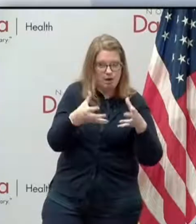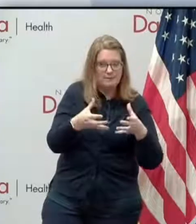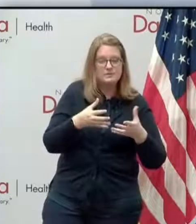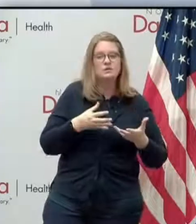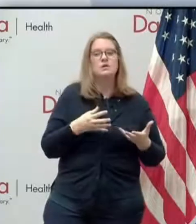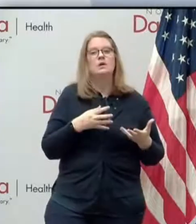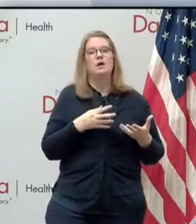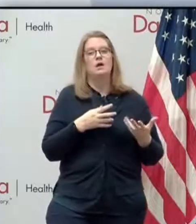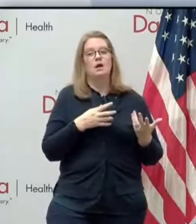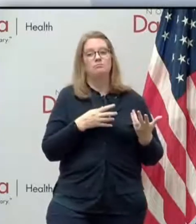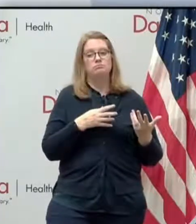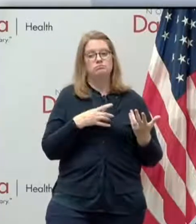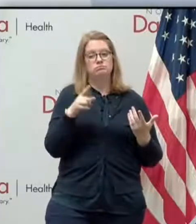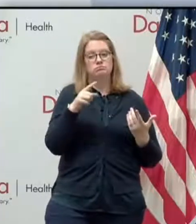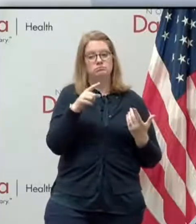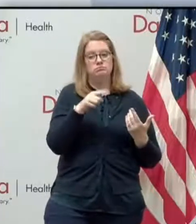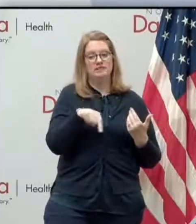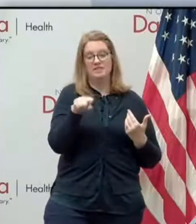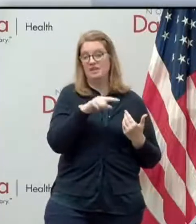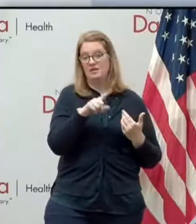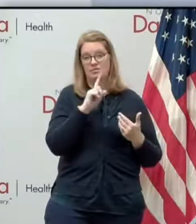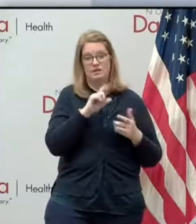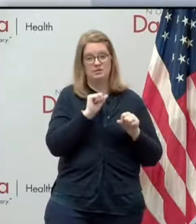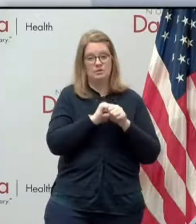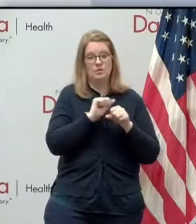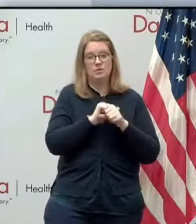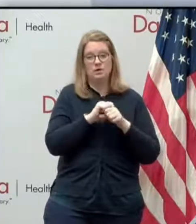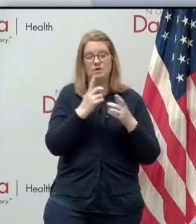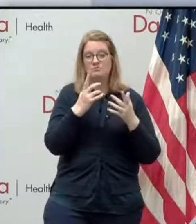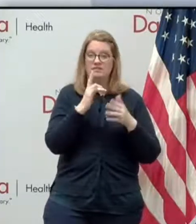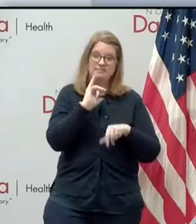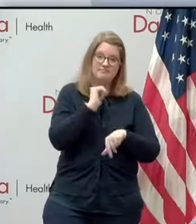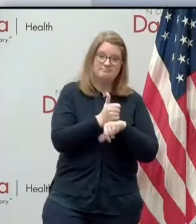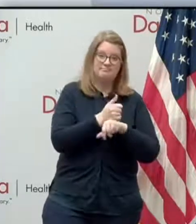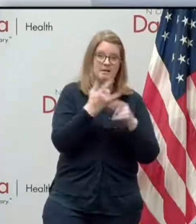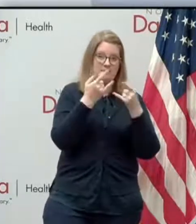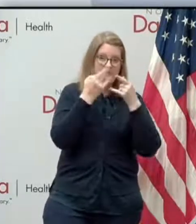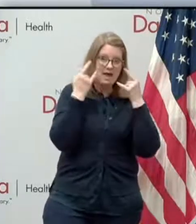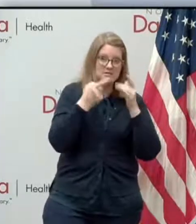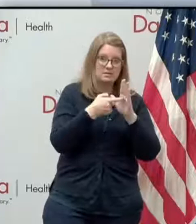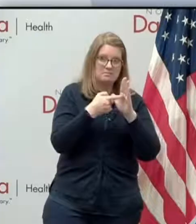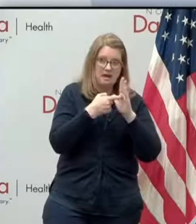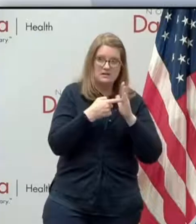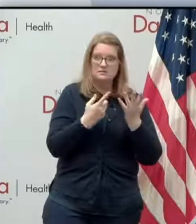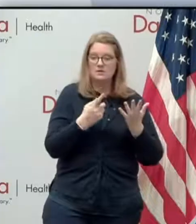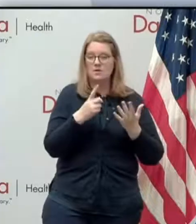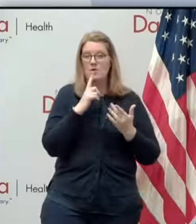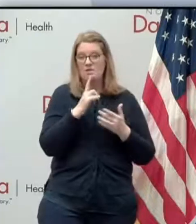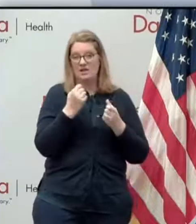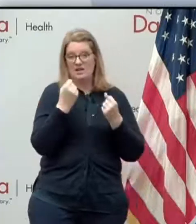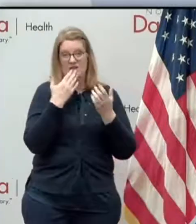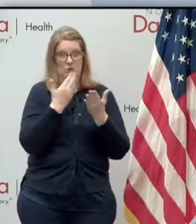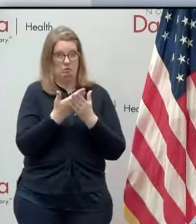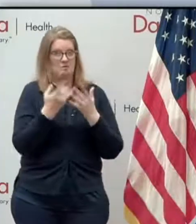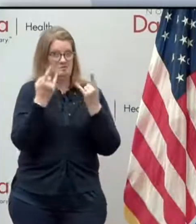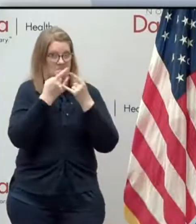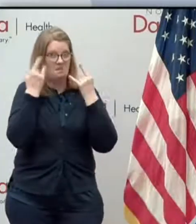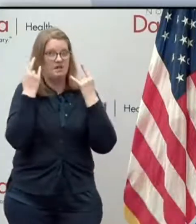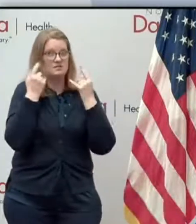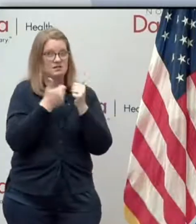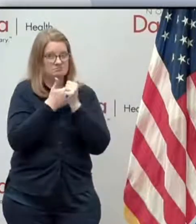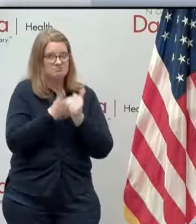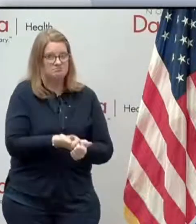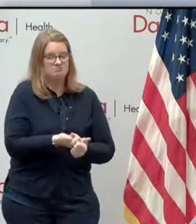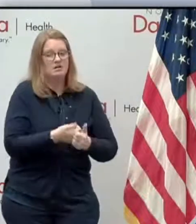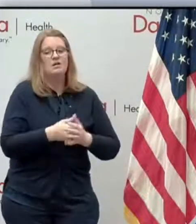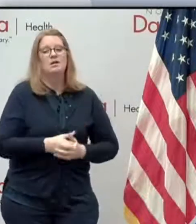and they're doing work. Some of them have put in mask mandates and have had really strong masking throughout this, and we